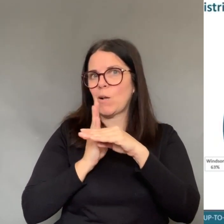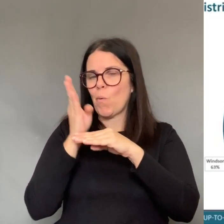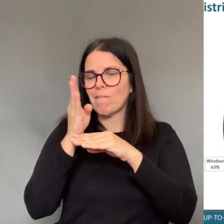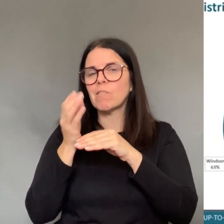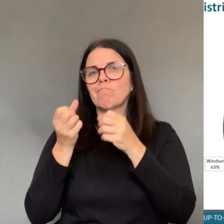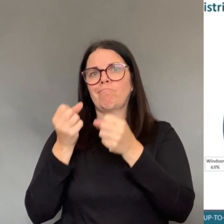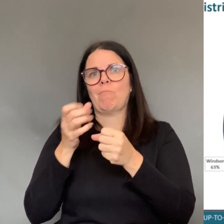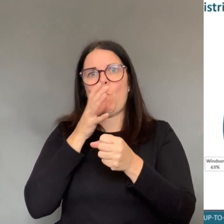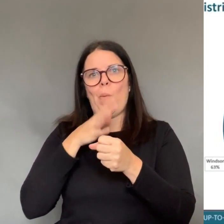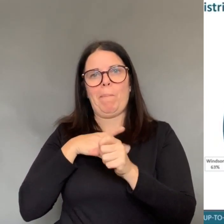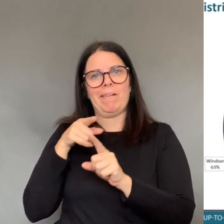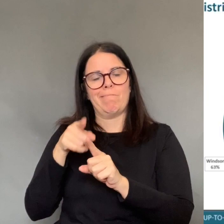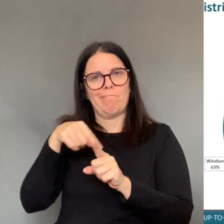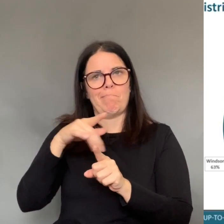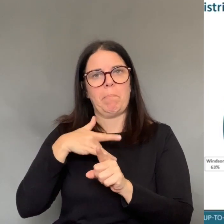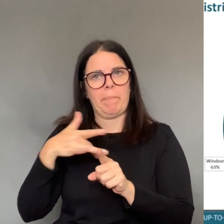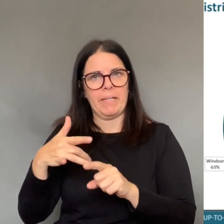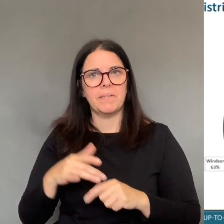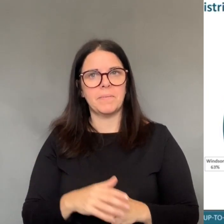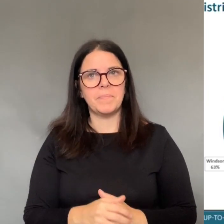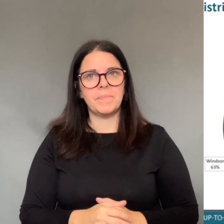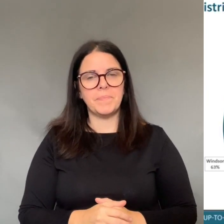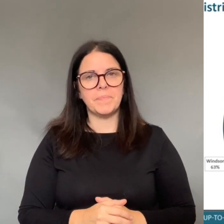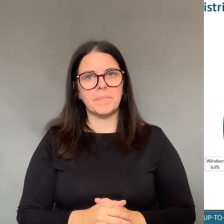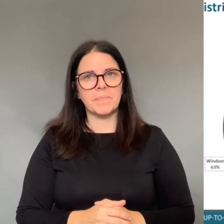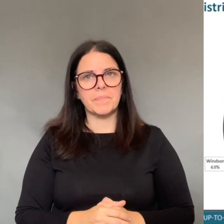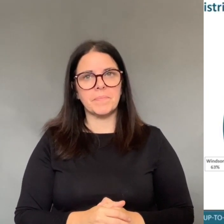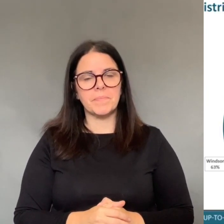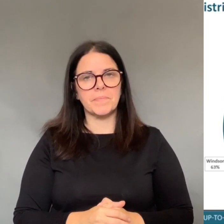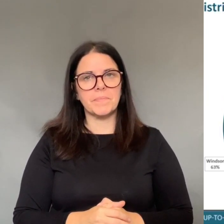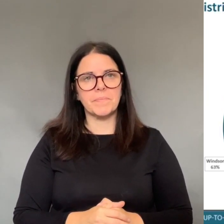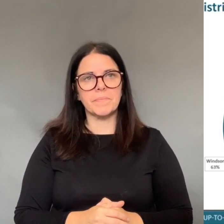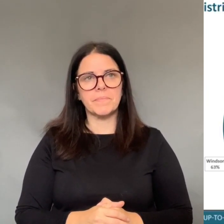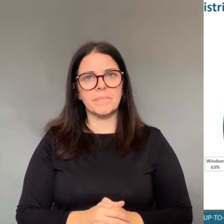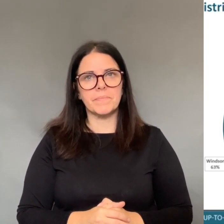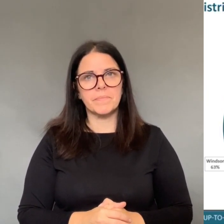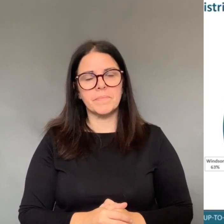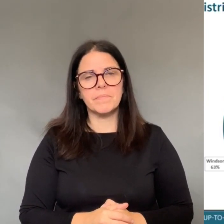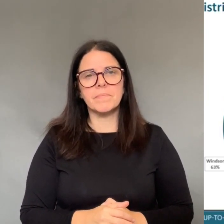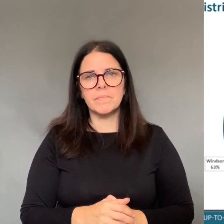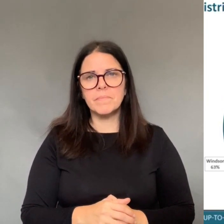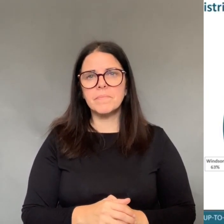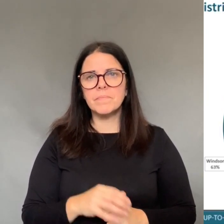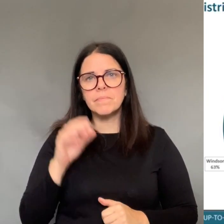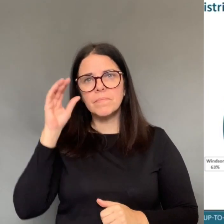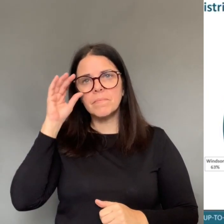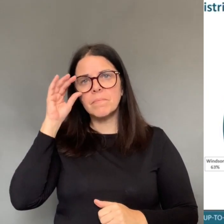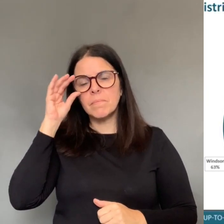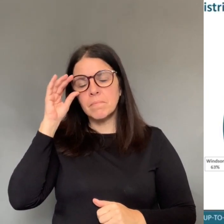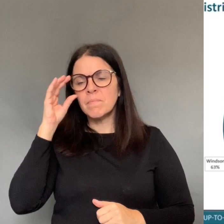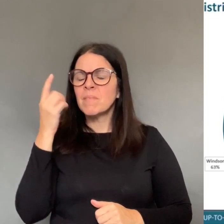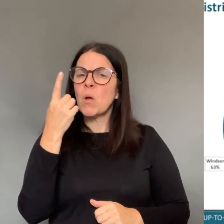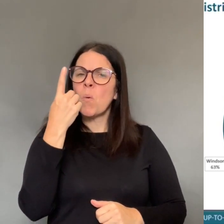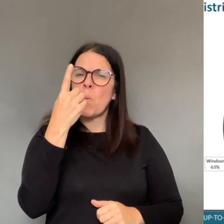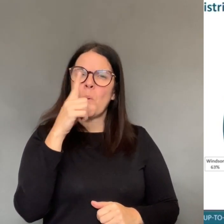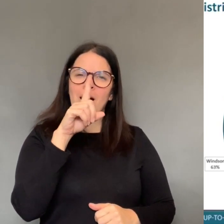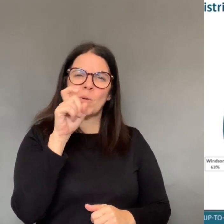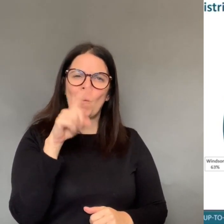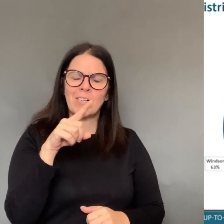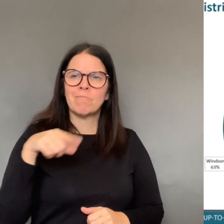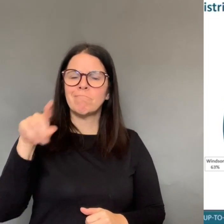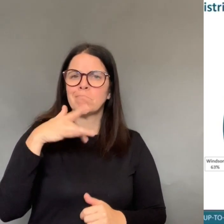So one of the questions that is frequently asked from us is the number of cases in each of the municipalities, and we were initially reluctant to share that